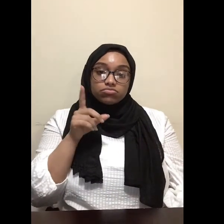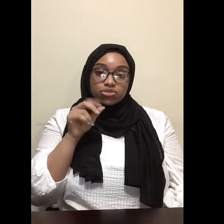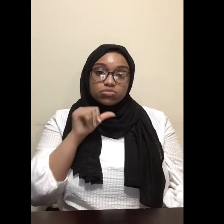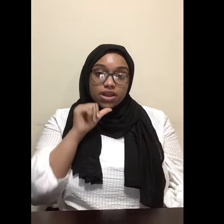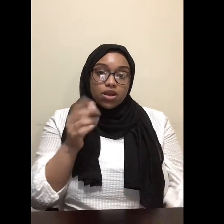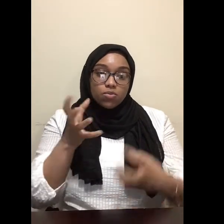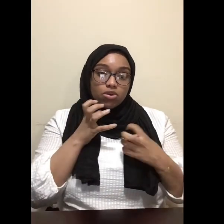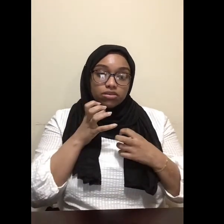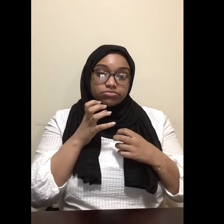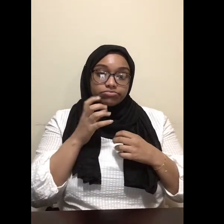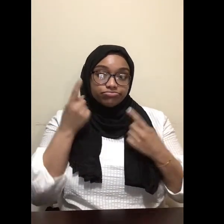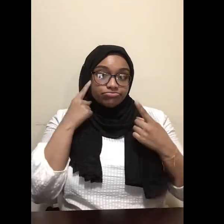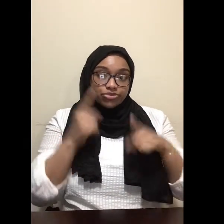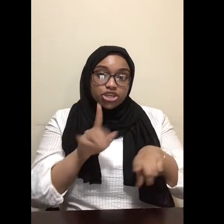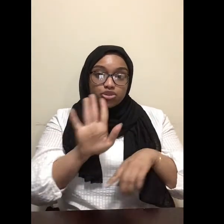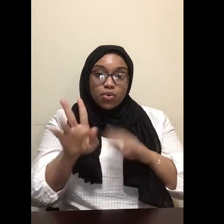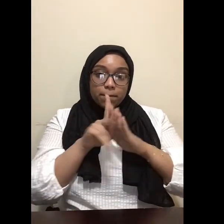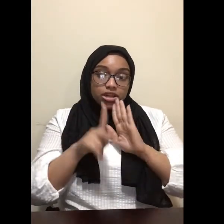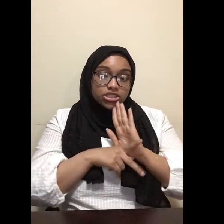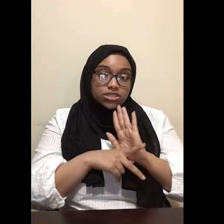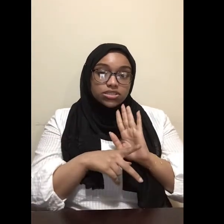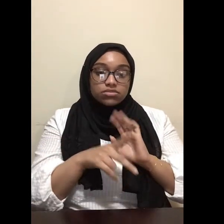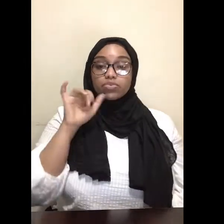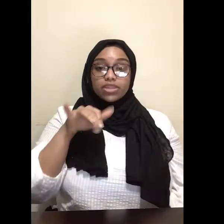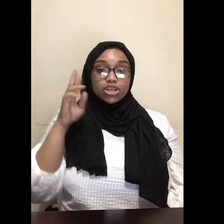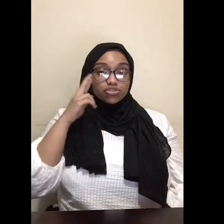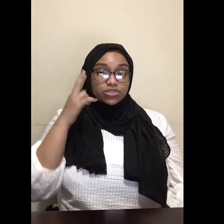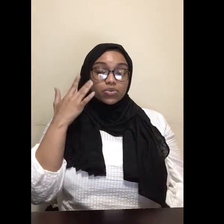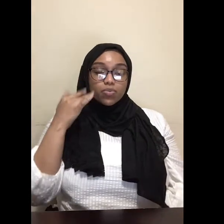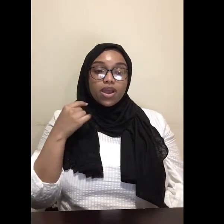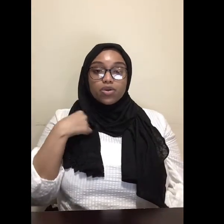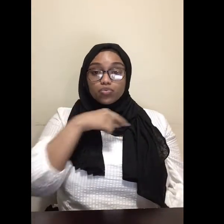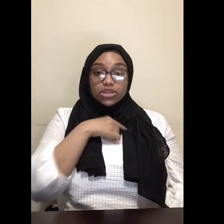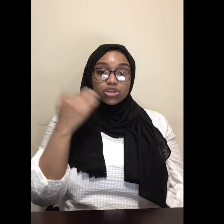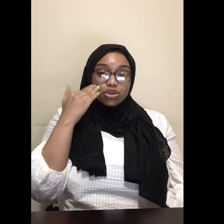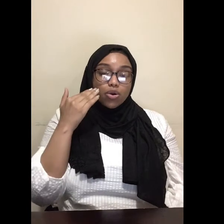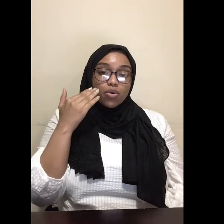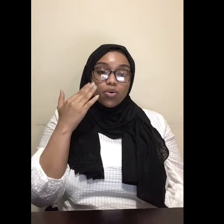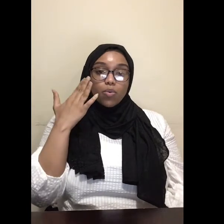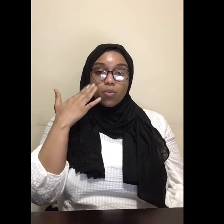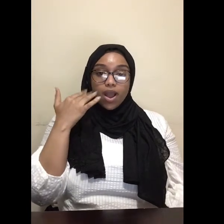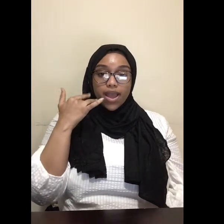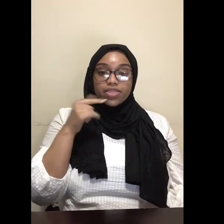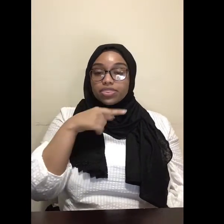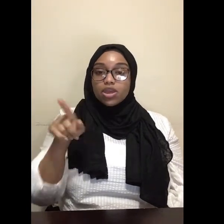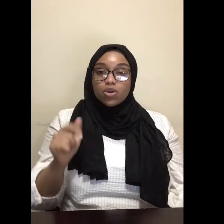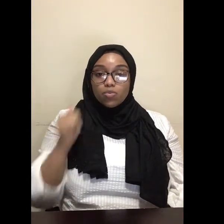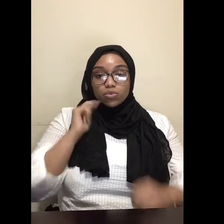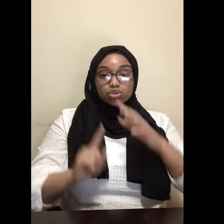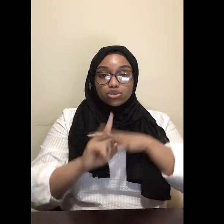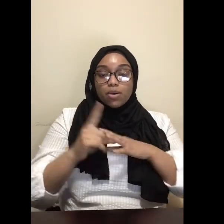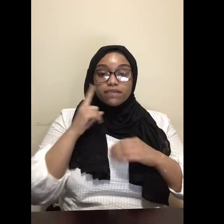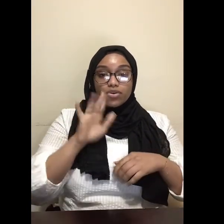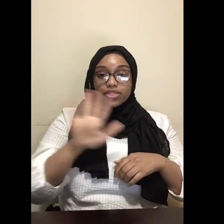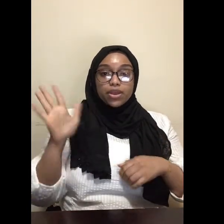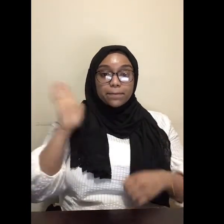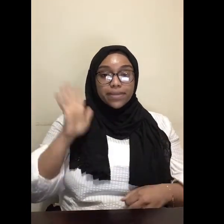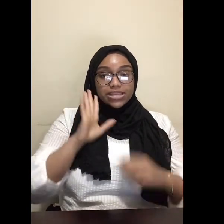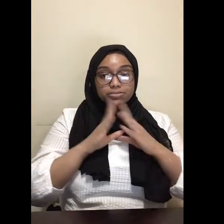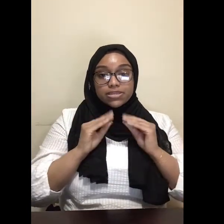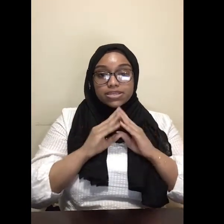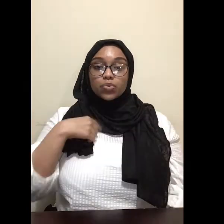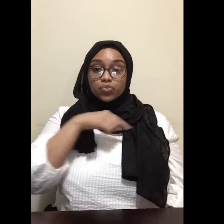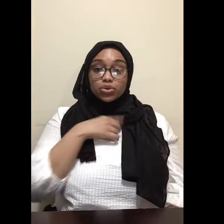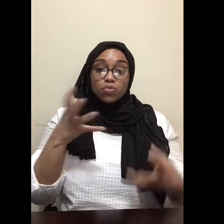coming today. I know that we want to talk about the event overall, but before we